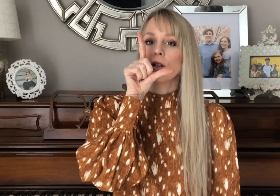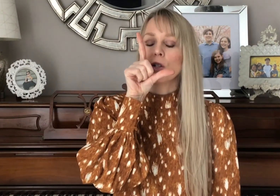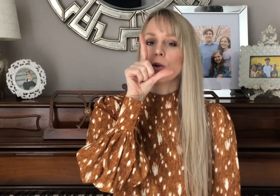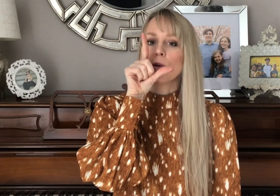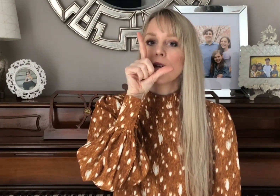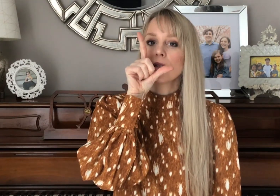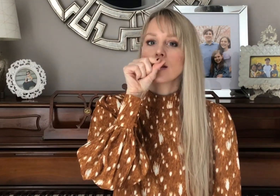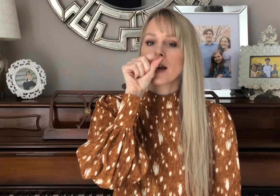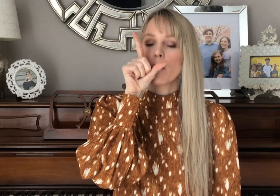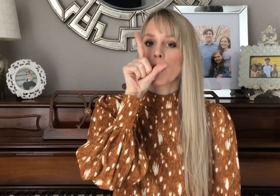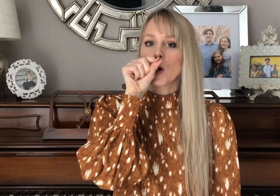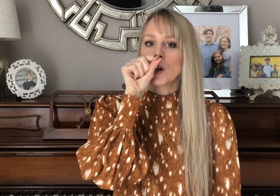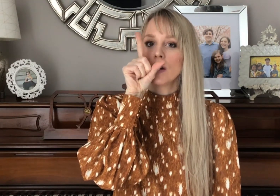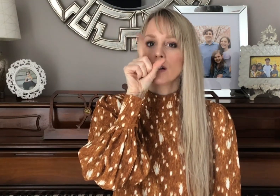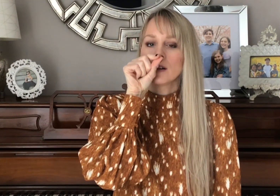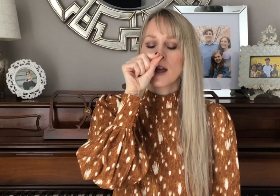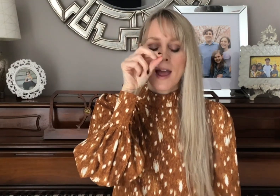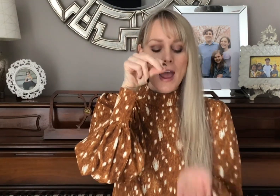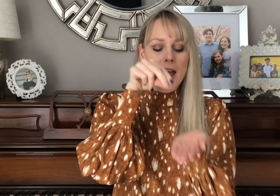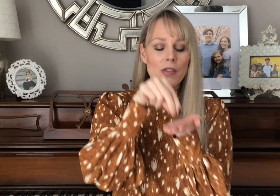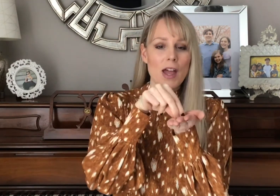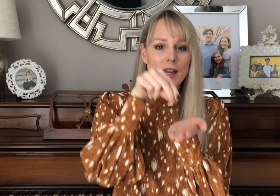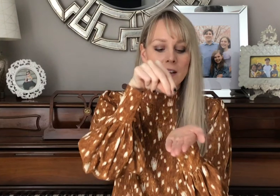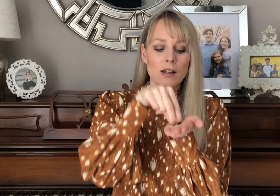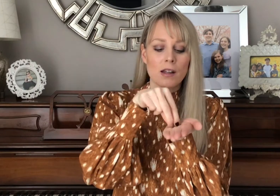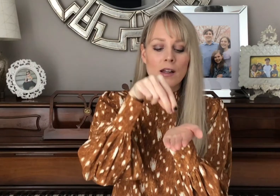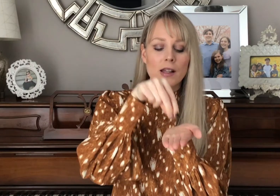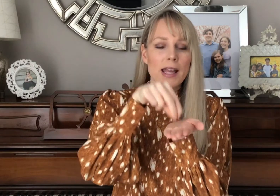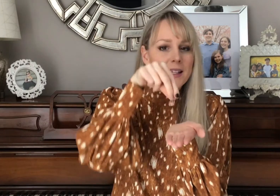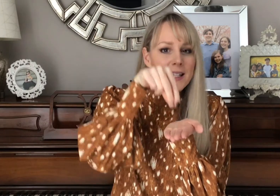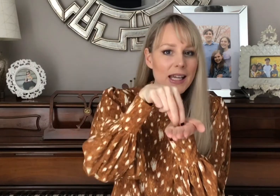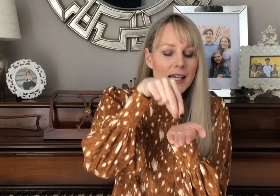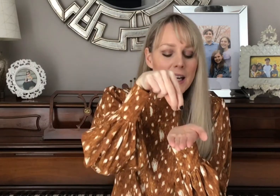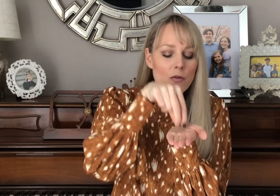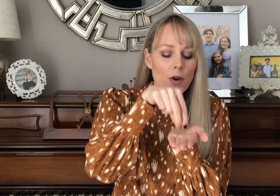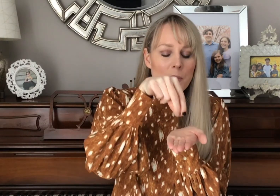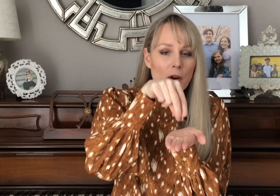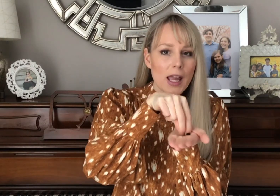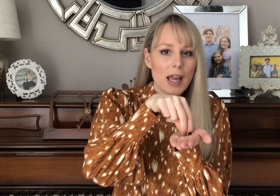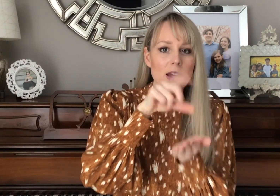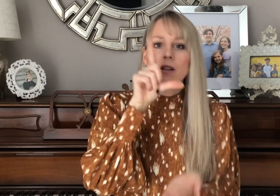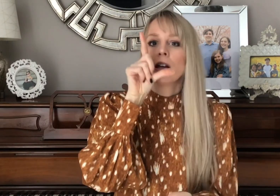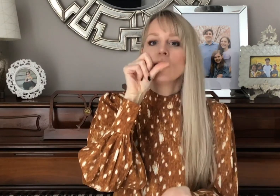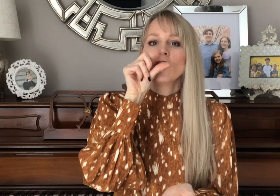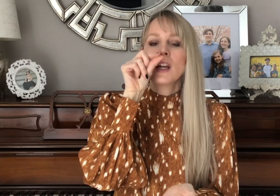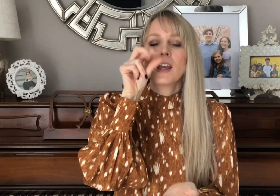do this like a bird, and then like it's eating from your hand. Chicken.